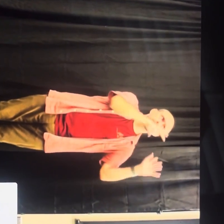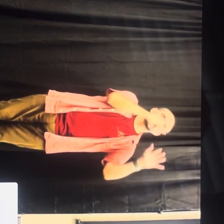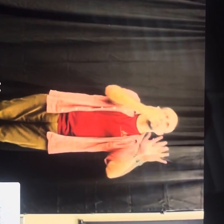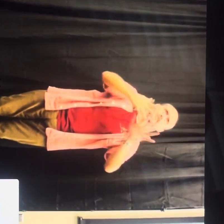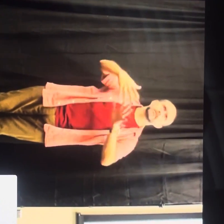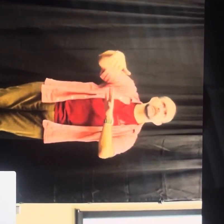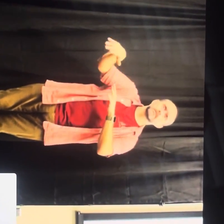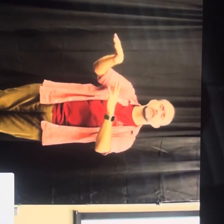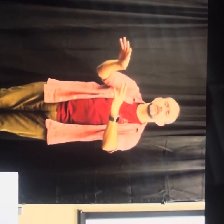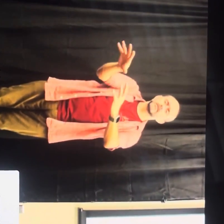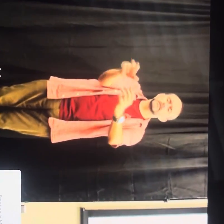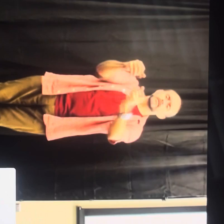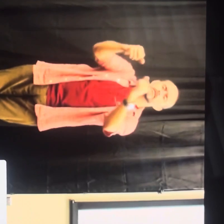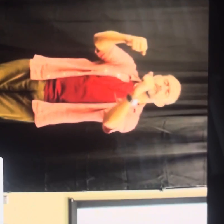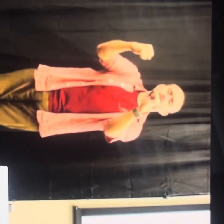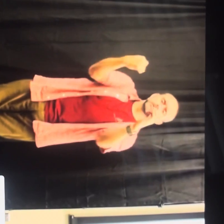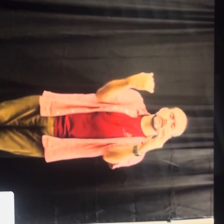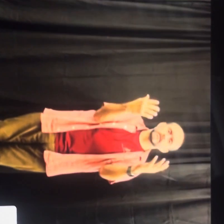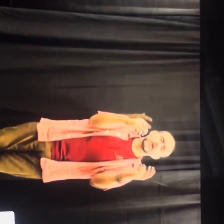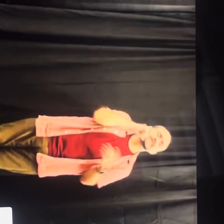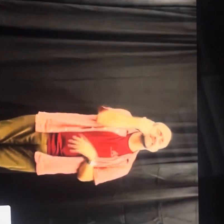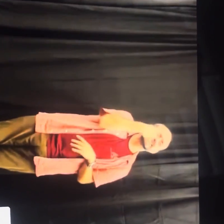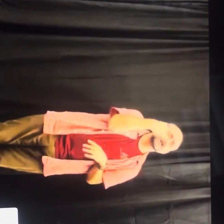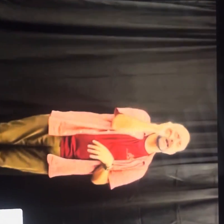So by first just using the hand motions and practicing that